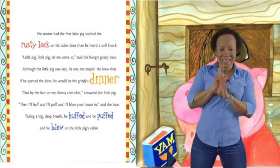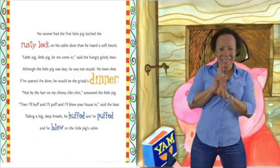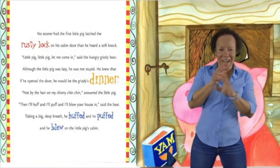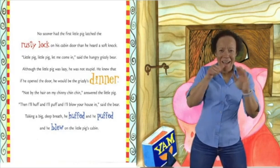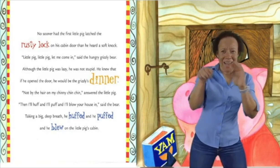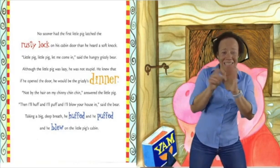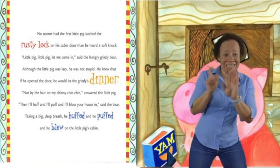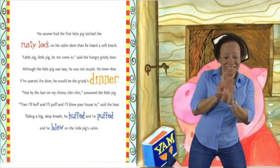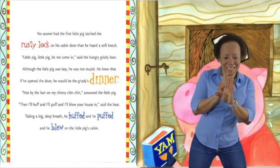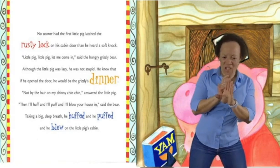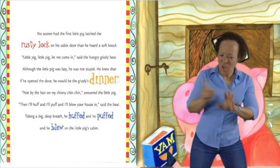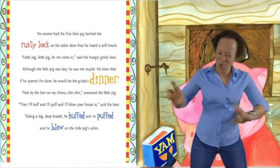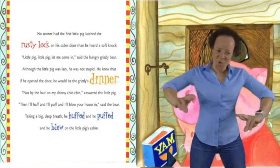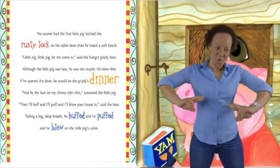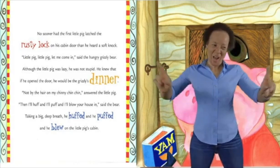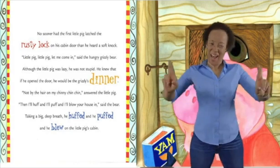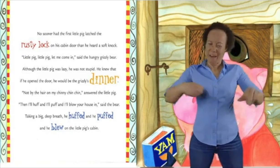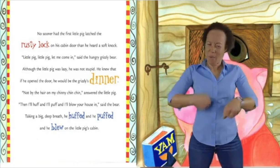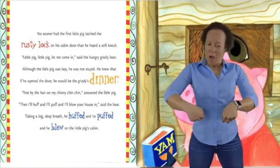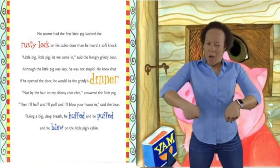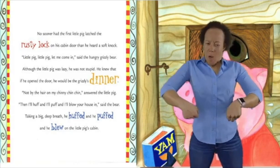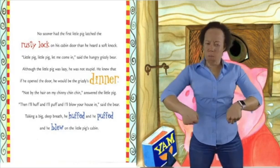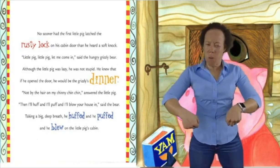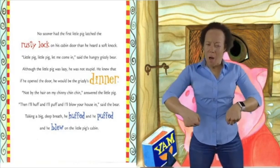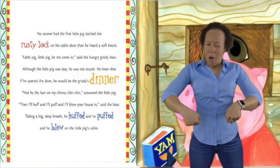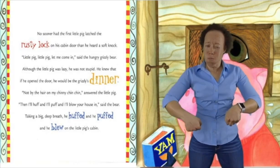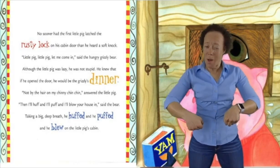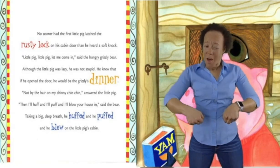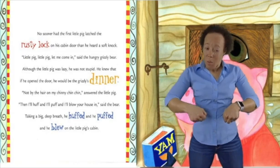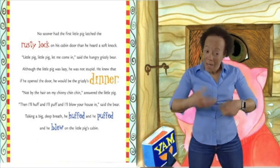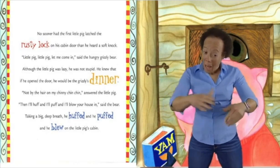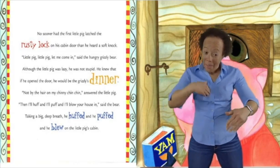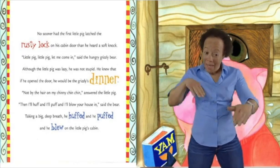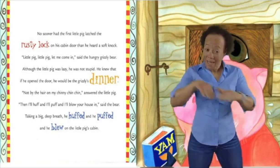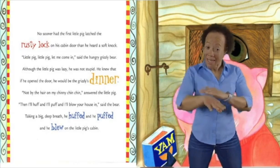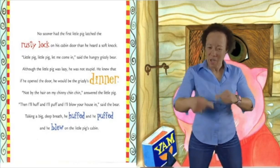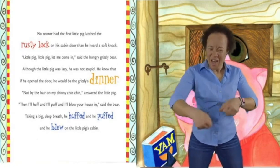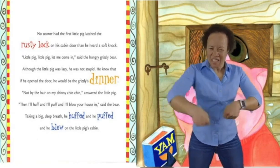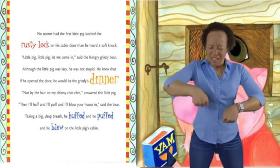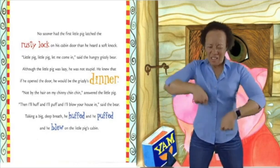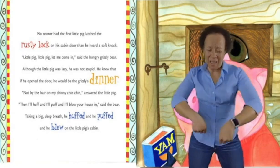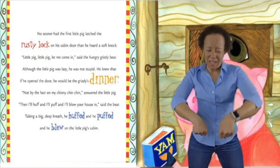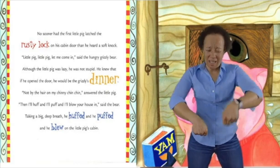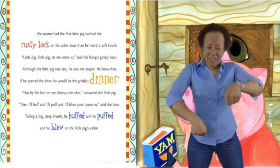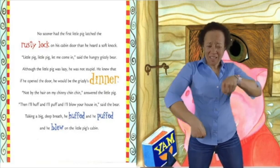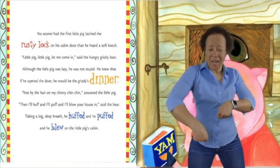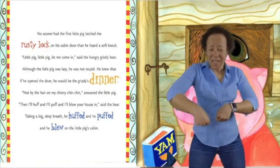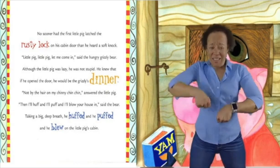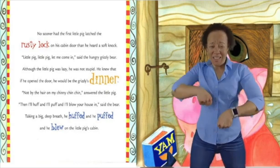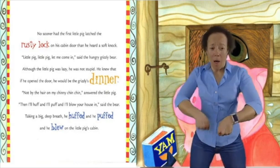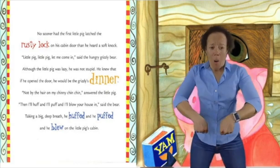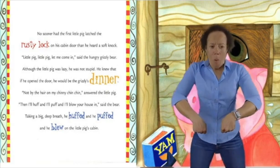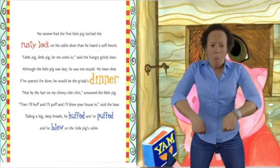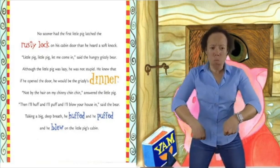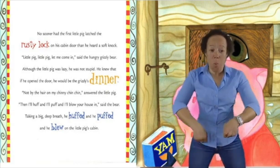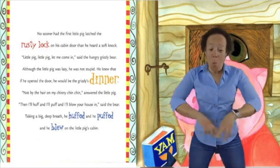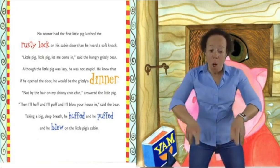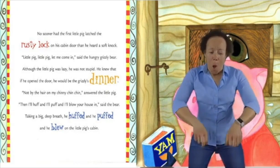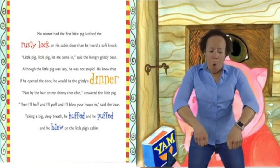house in," said the bear. Taking a big, deep breath, he huffed, and he puffed, and